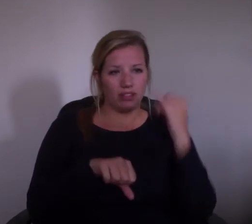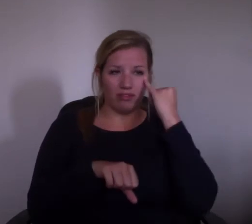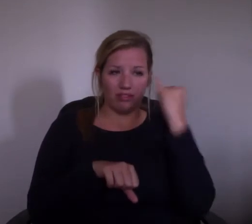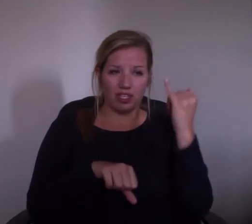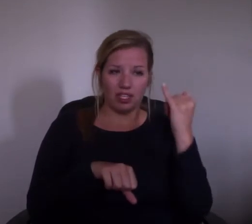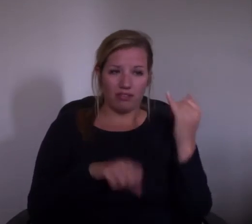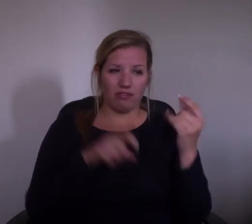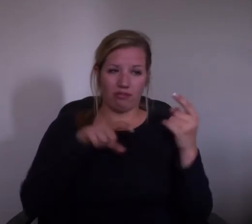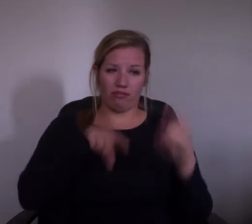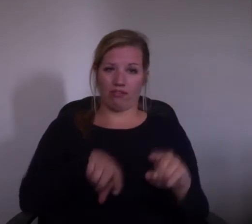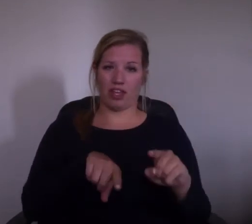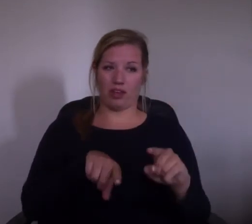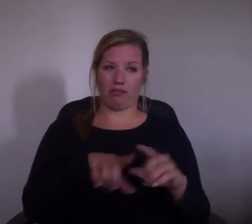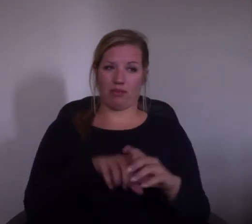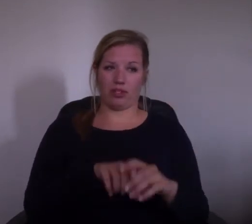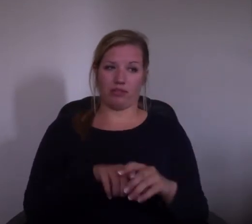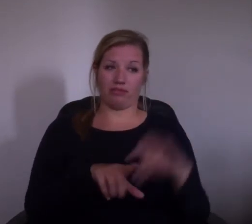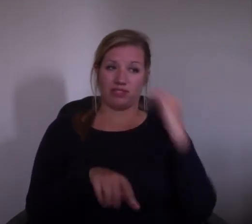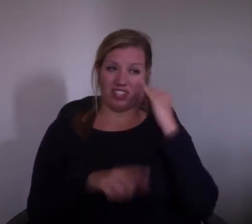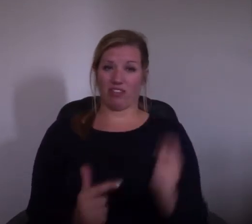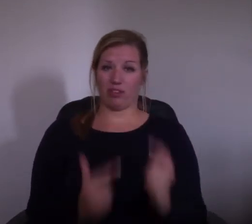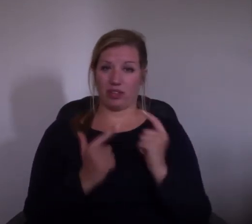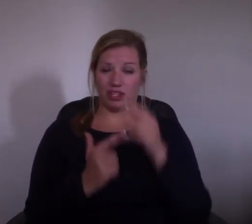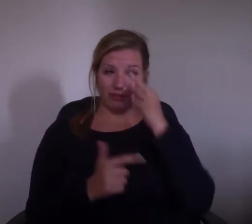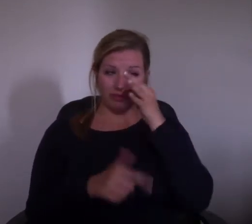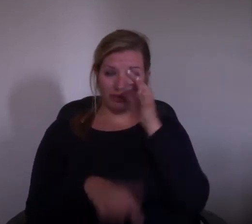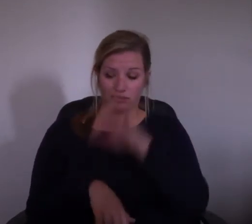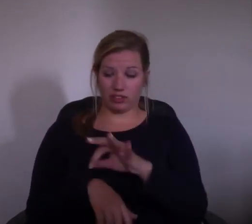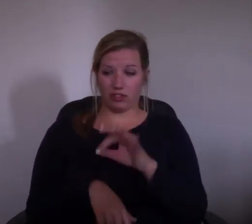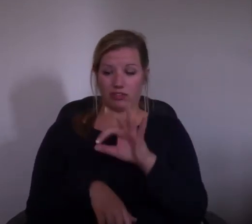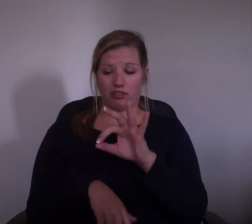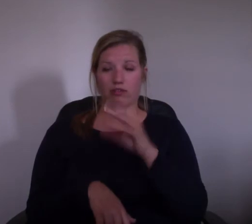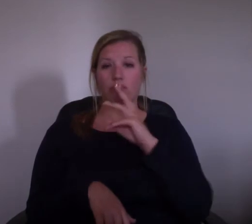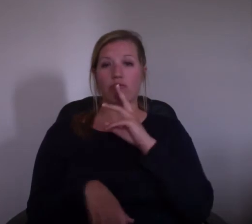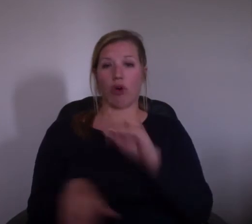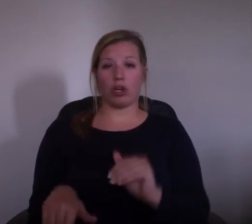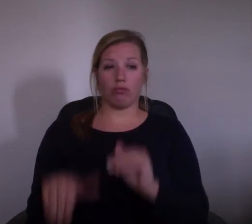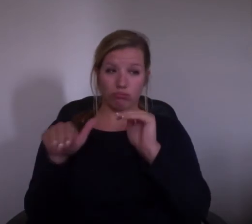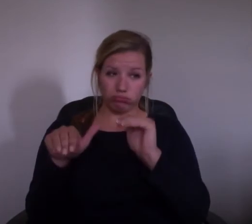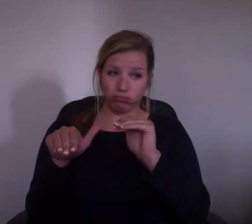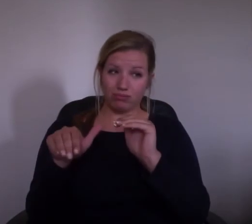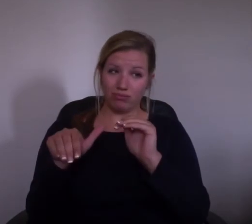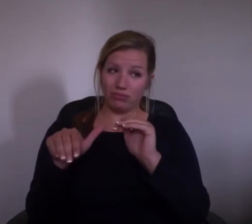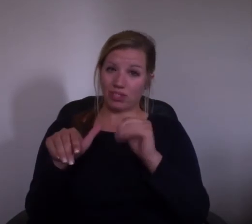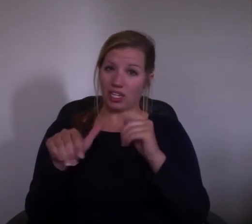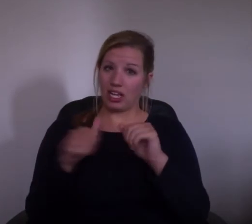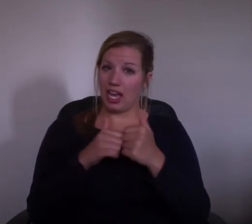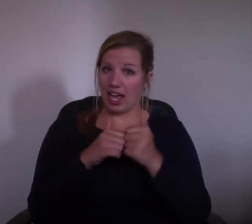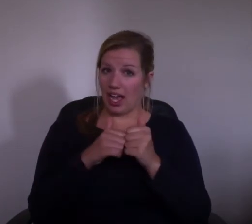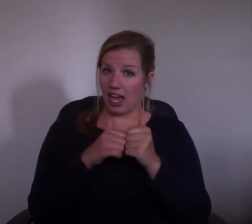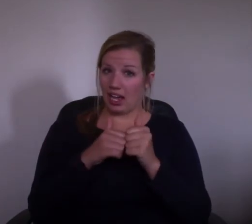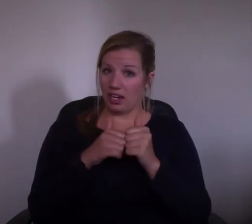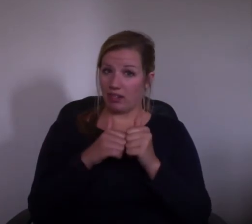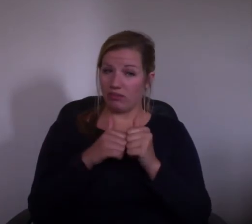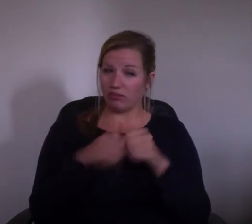wildfire? If you live in a floodplain or near a floodplain where there's a potential being flooded, okay, how are you going to evacuate if your home is flooded? What are you going to do